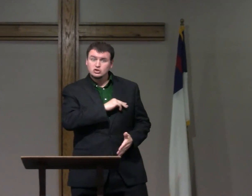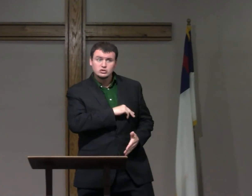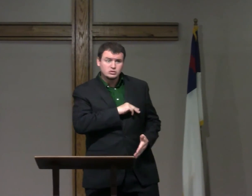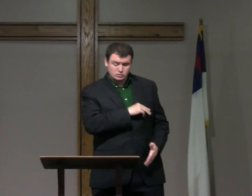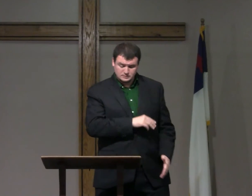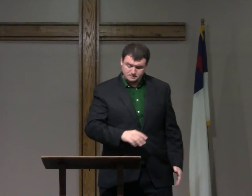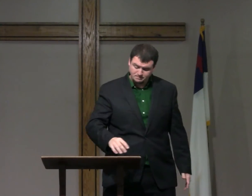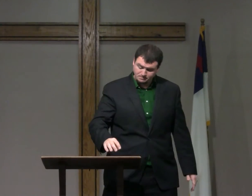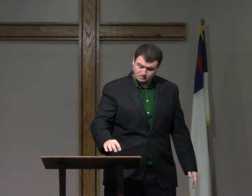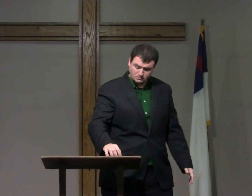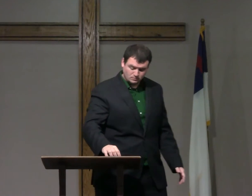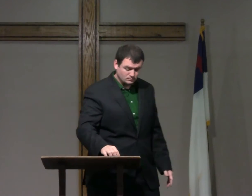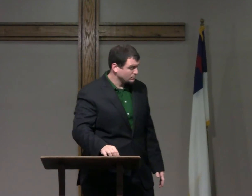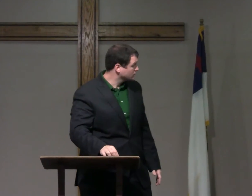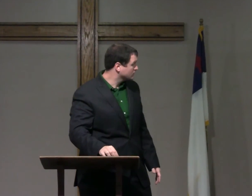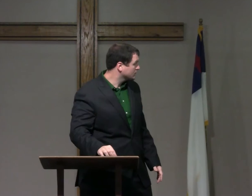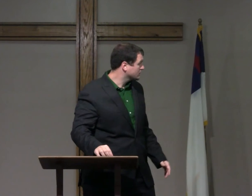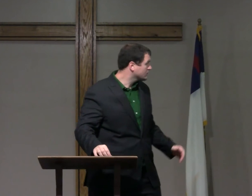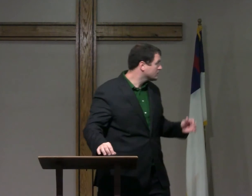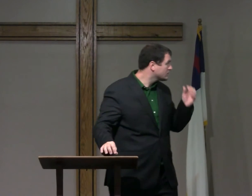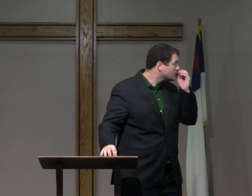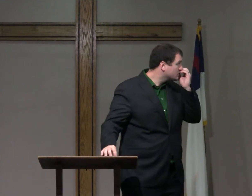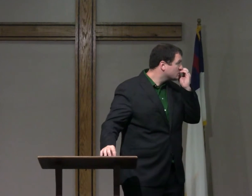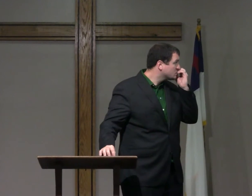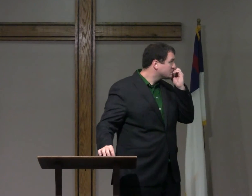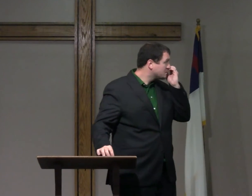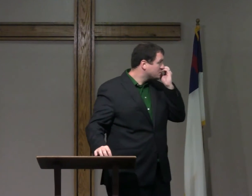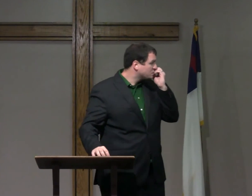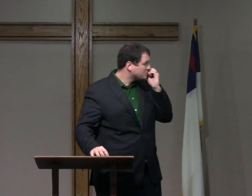We can do it through missions, missionaries.